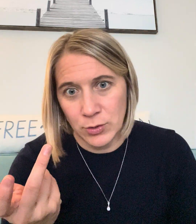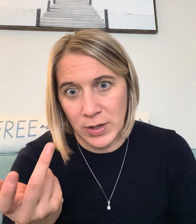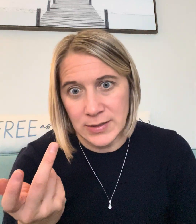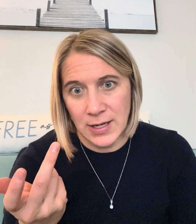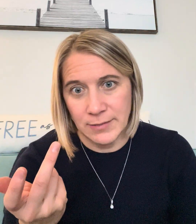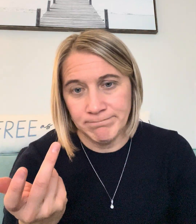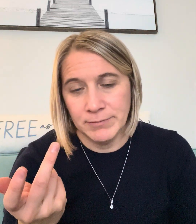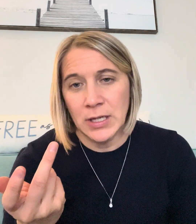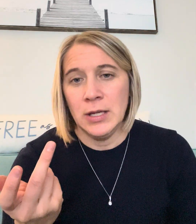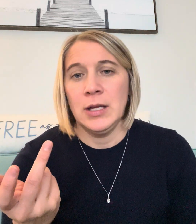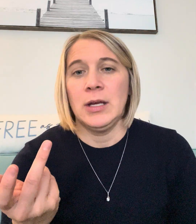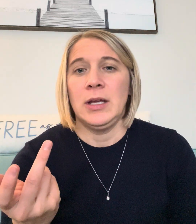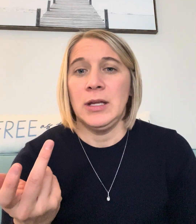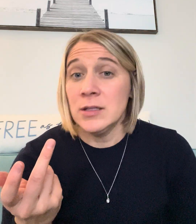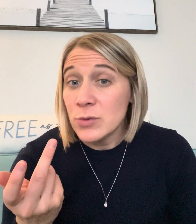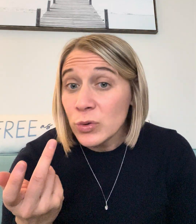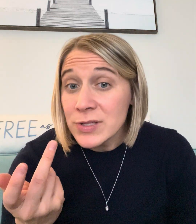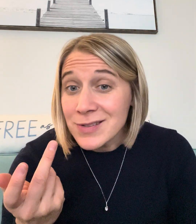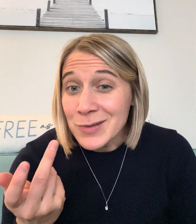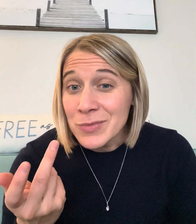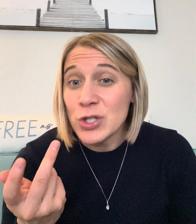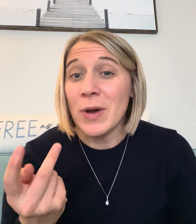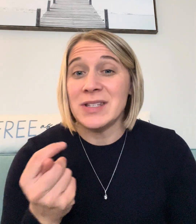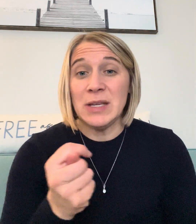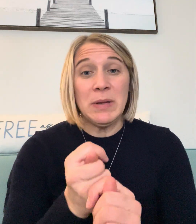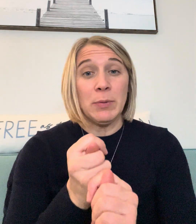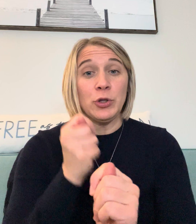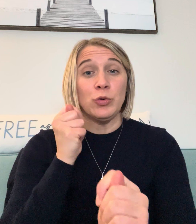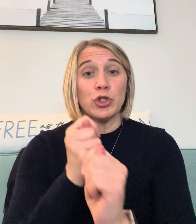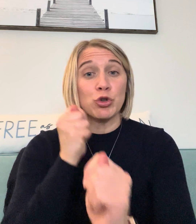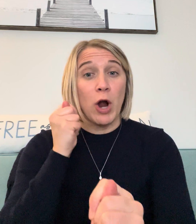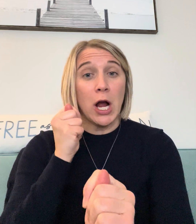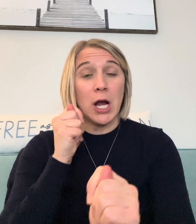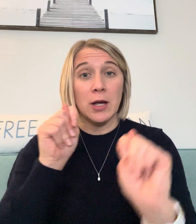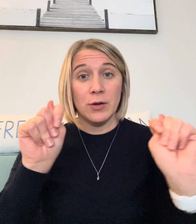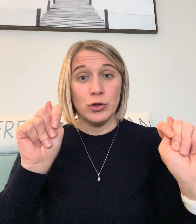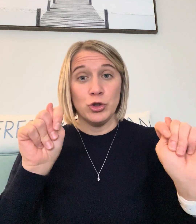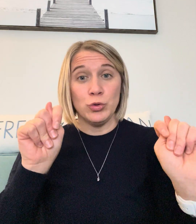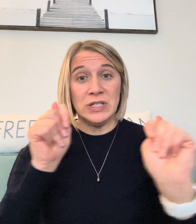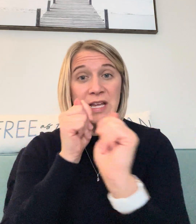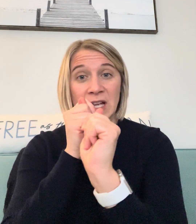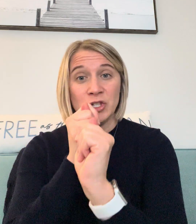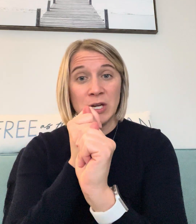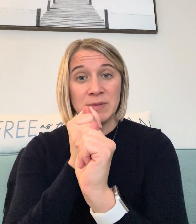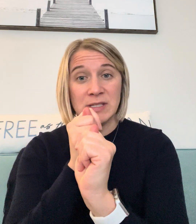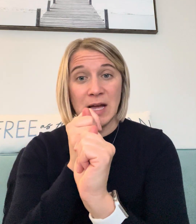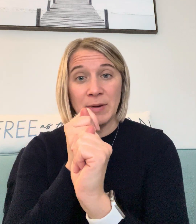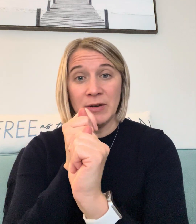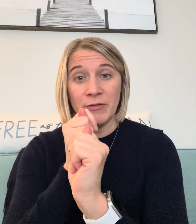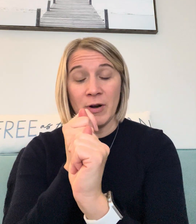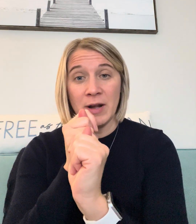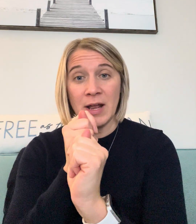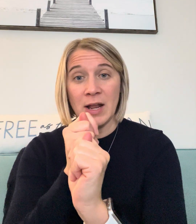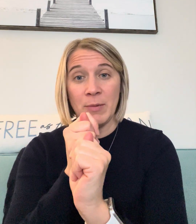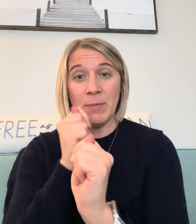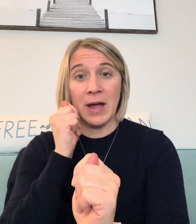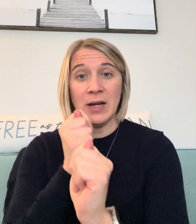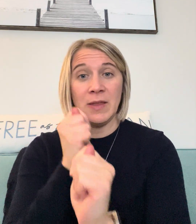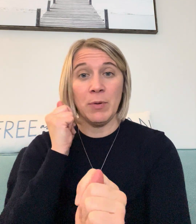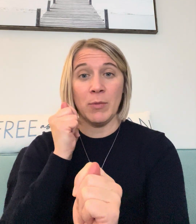right sign. In the school systems, do I see people use truck, 2 T hand shapes, dominant in front, non-dominant behind, and they pull them